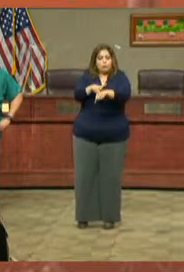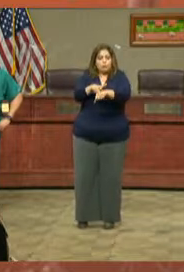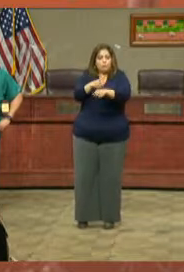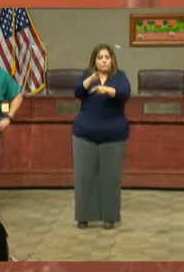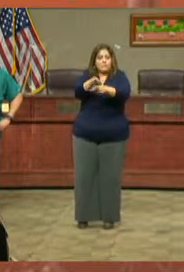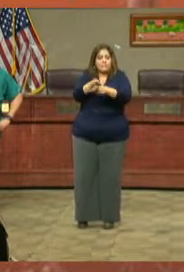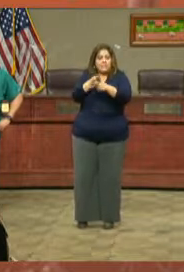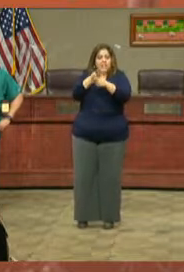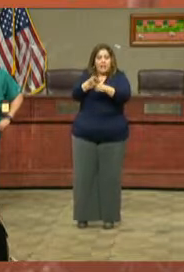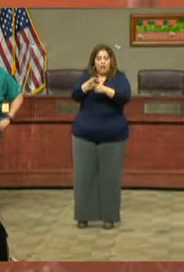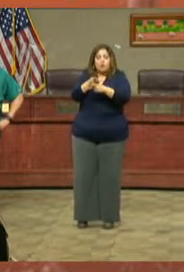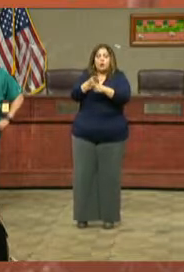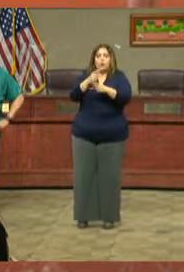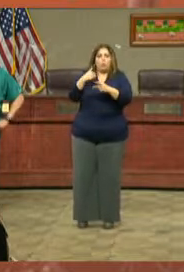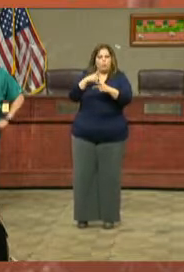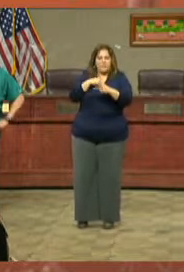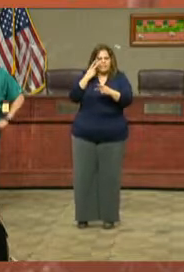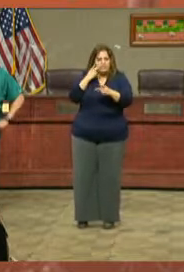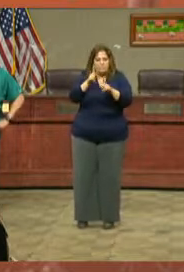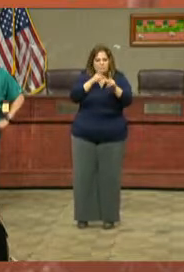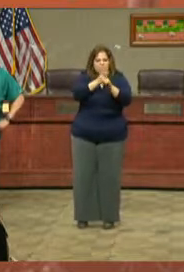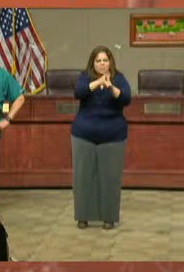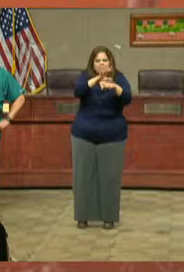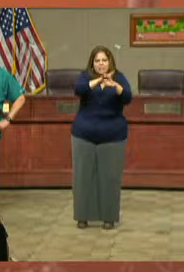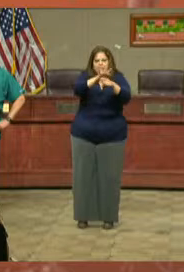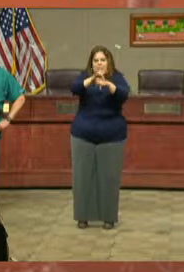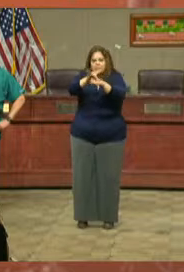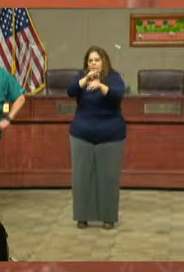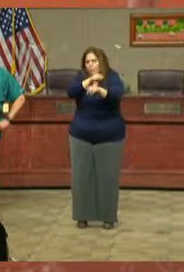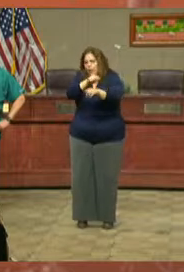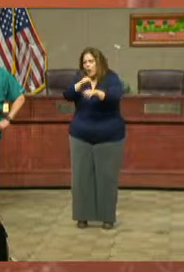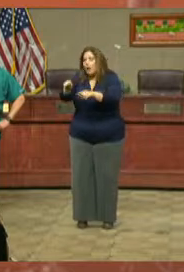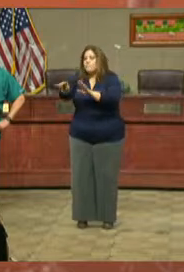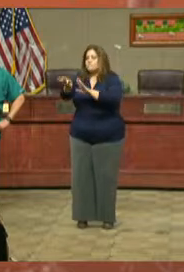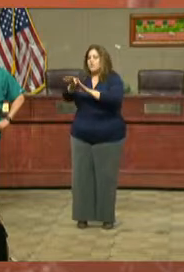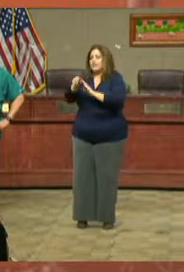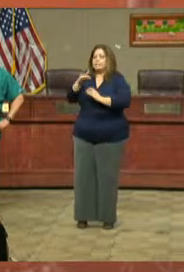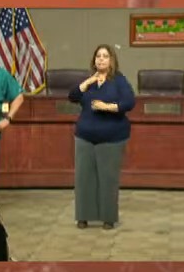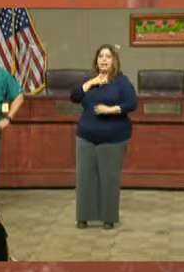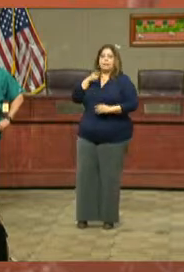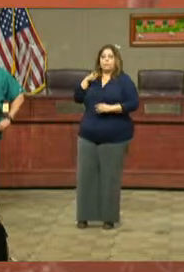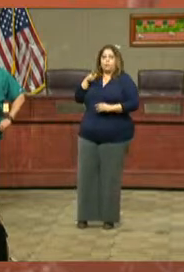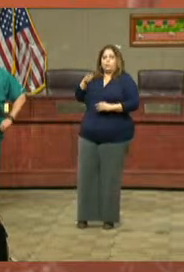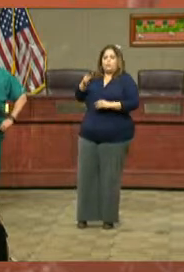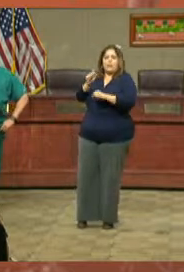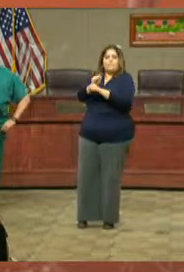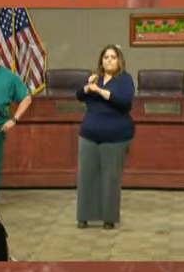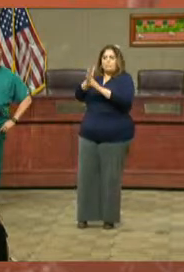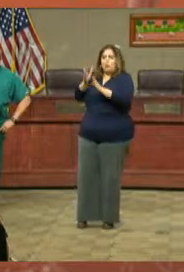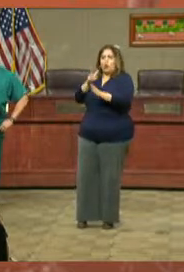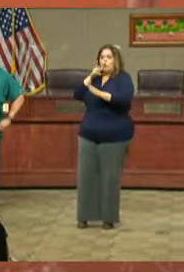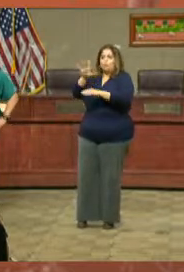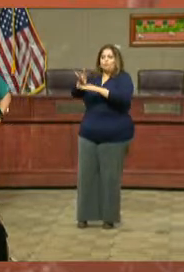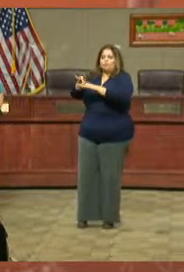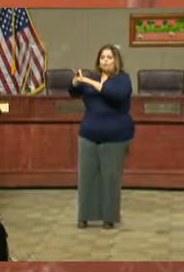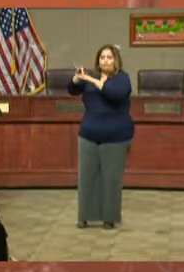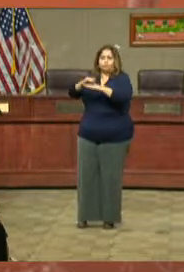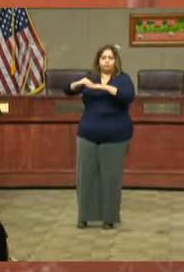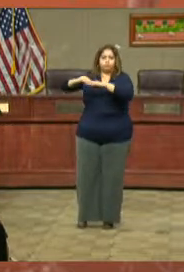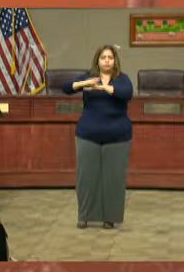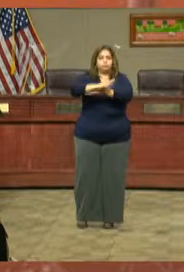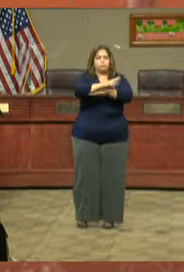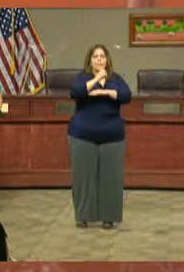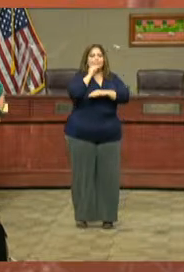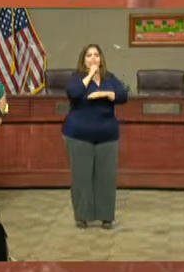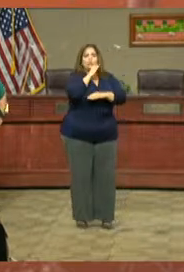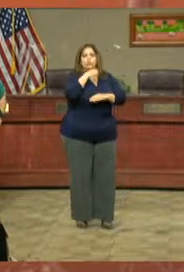positive employee that transmitted to a senior. These are very vulnerable segment of the population. We should